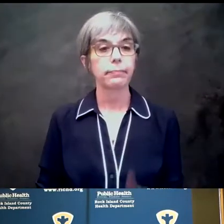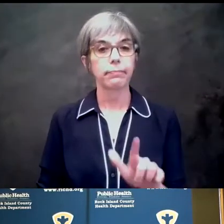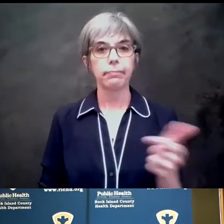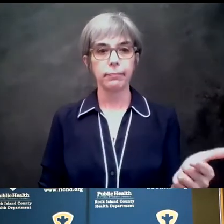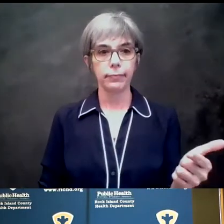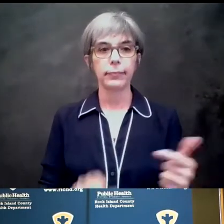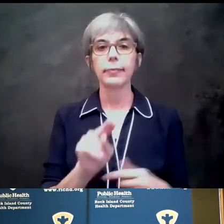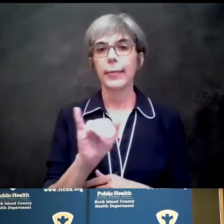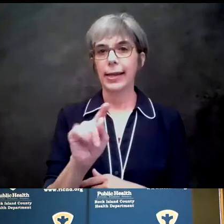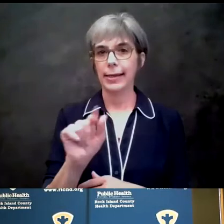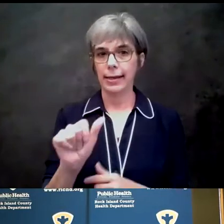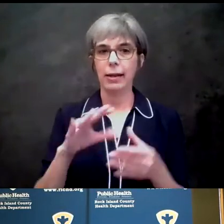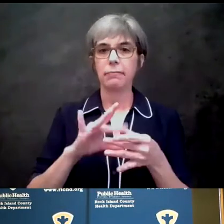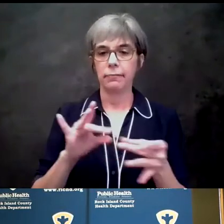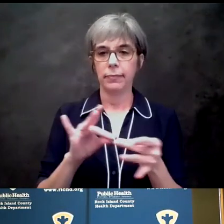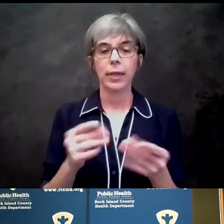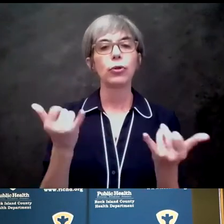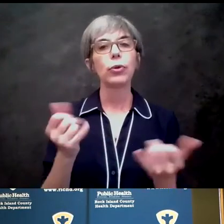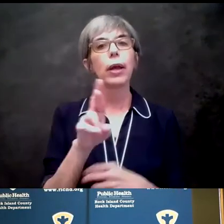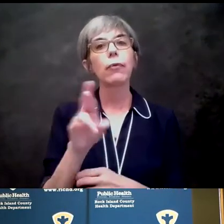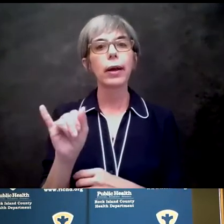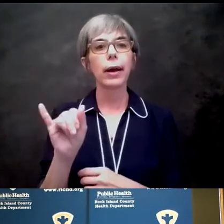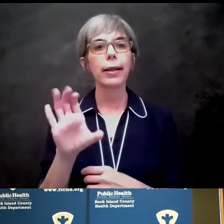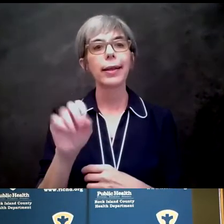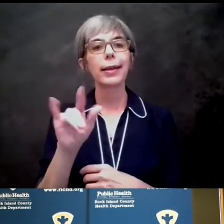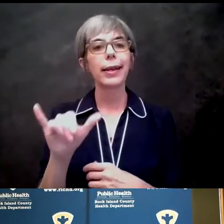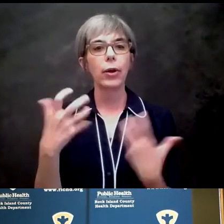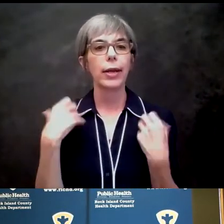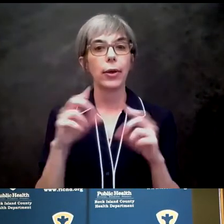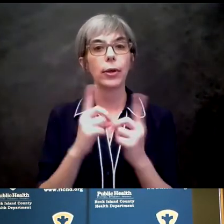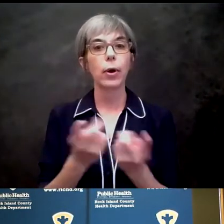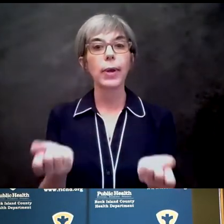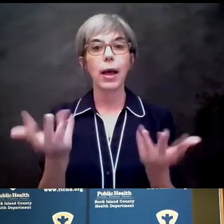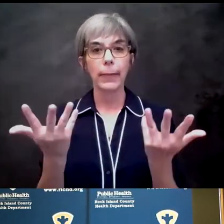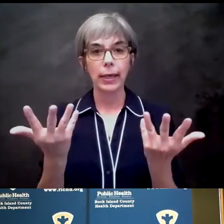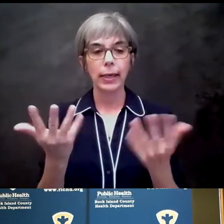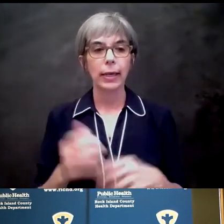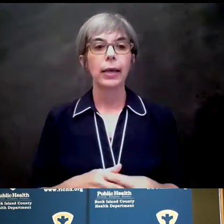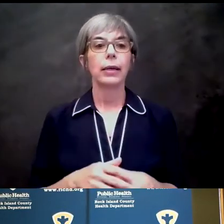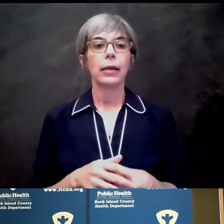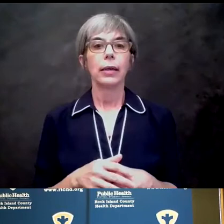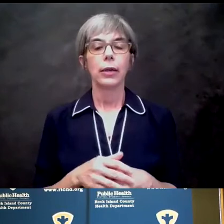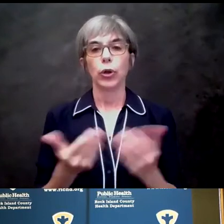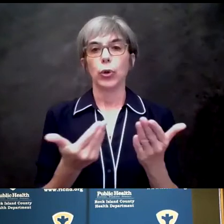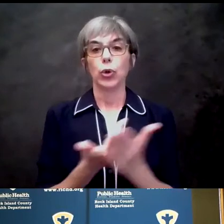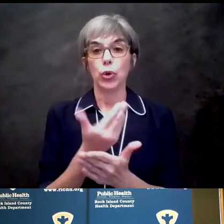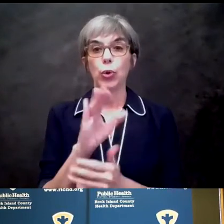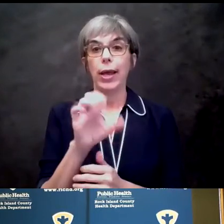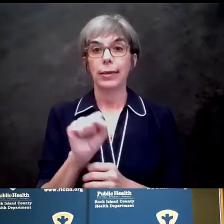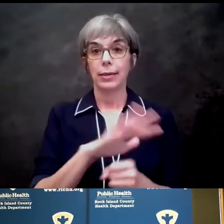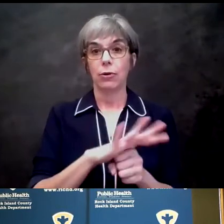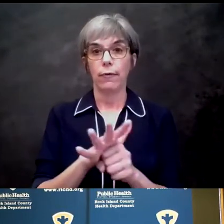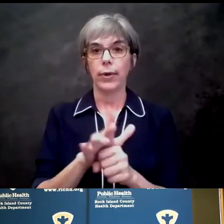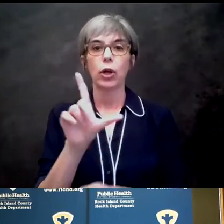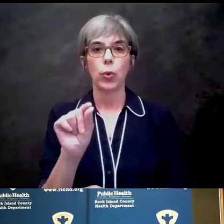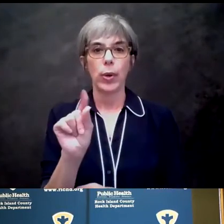Hi, this is Nita. Today, Rock Island County Health Department is reporting 20 new COVID-19 cases,